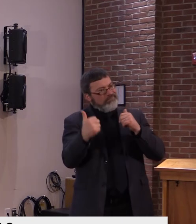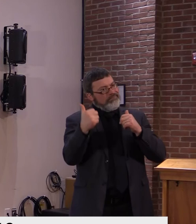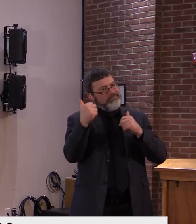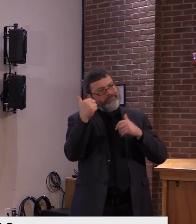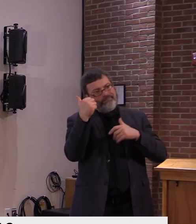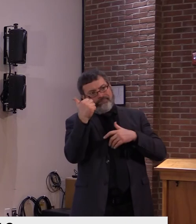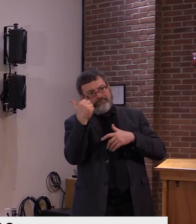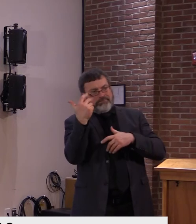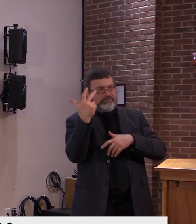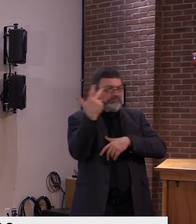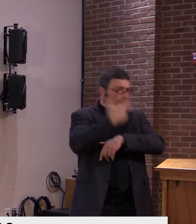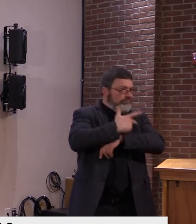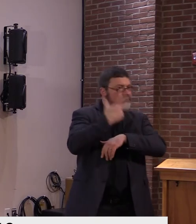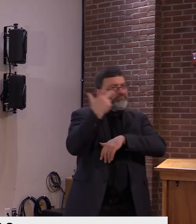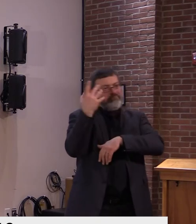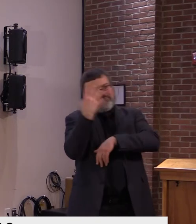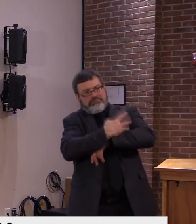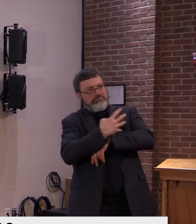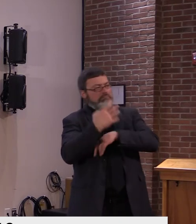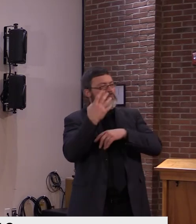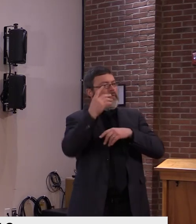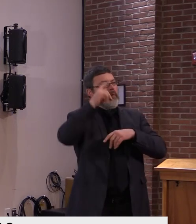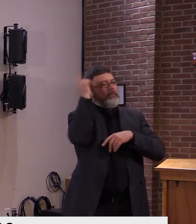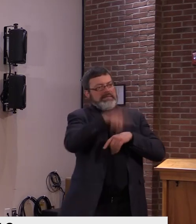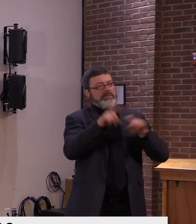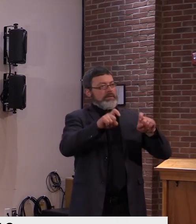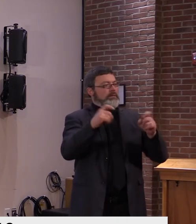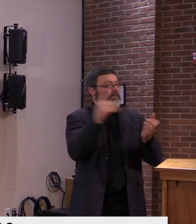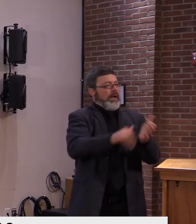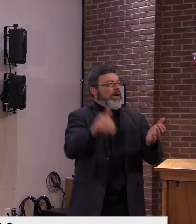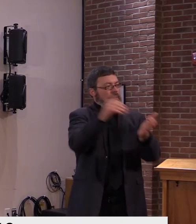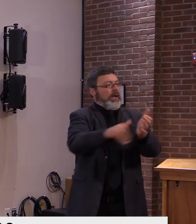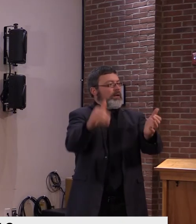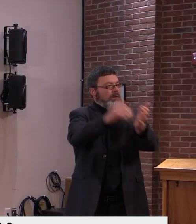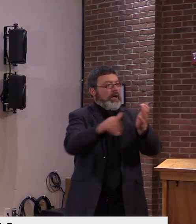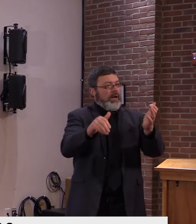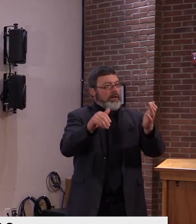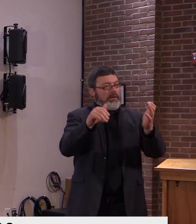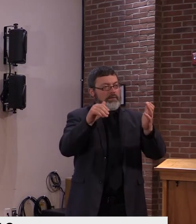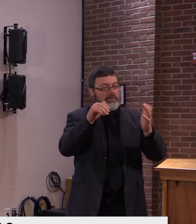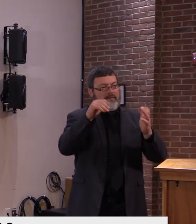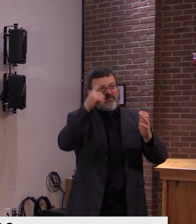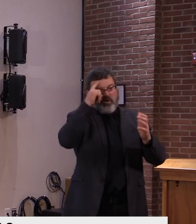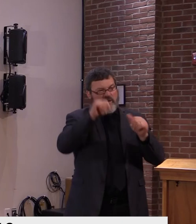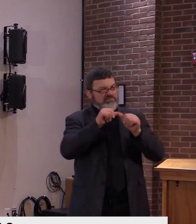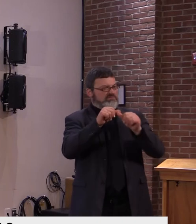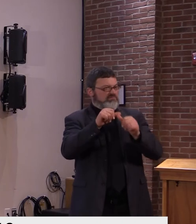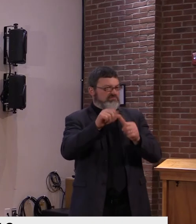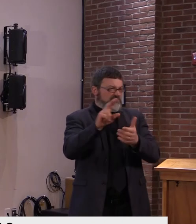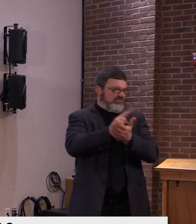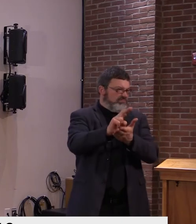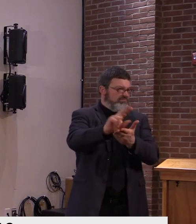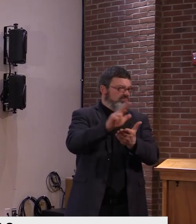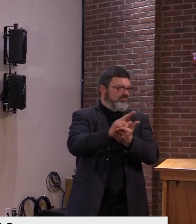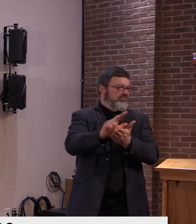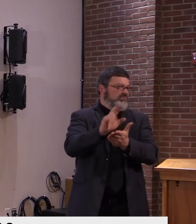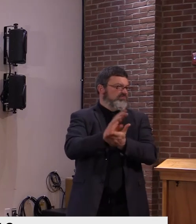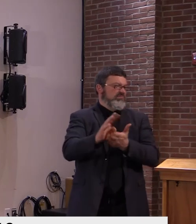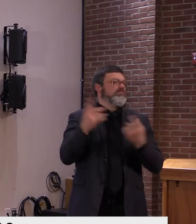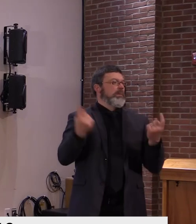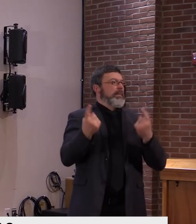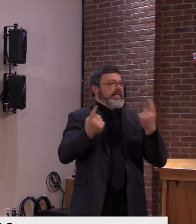the first test as what's going on, but we have an ongoing surveillance and can try to act